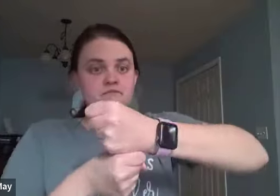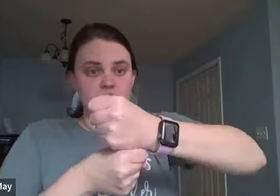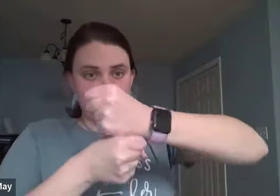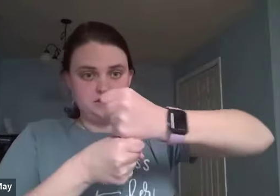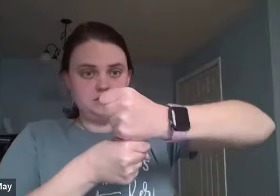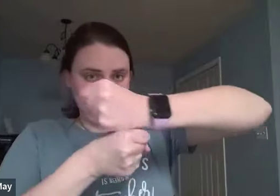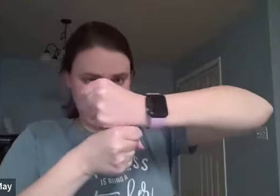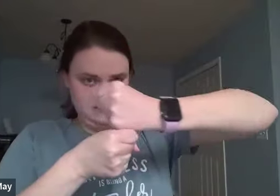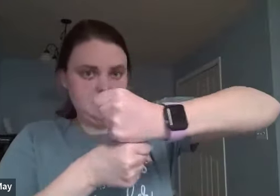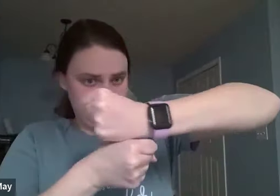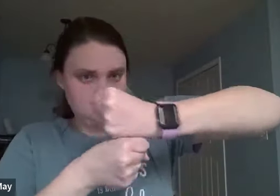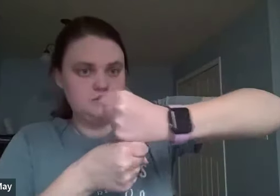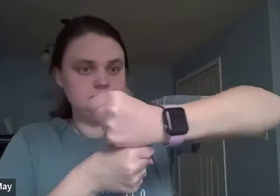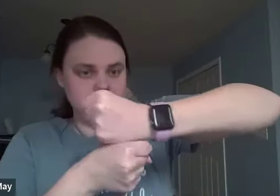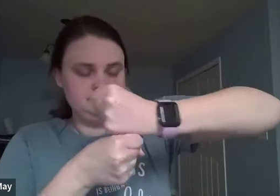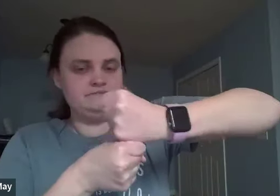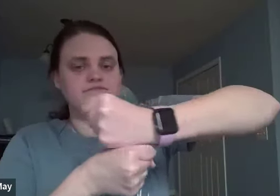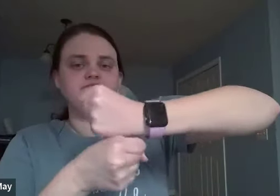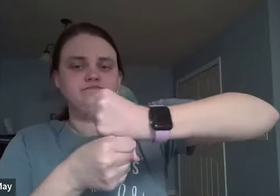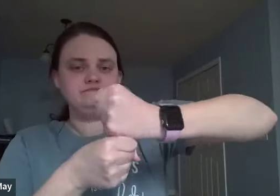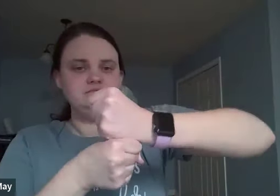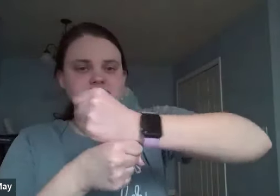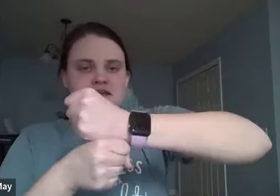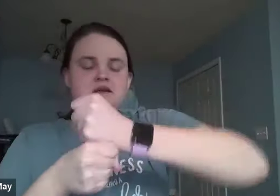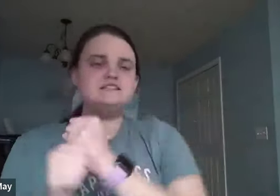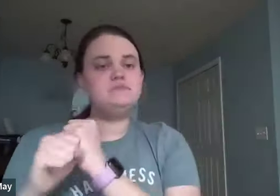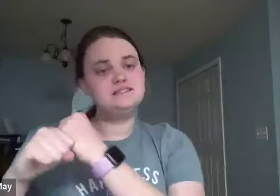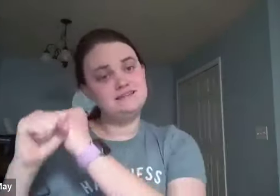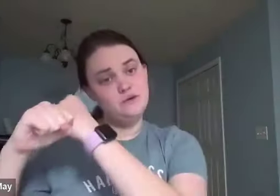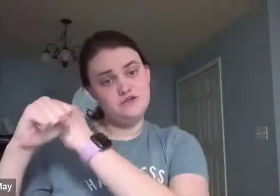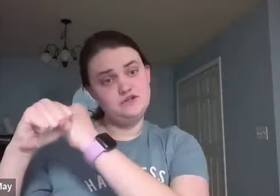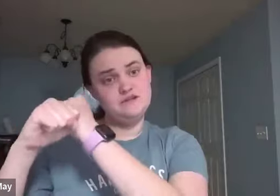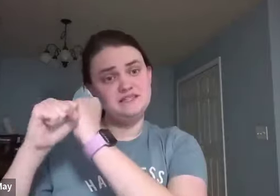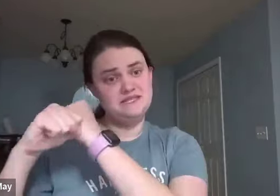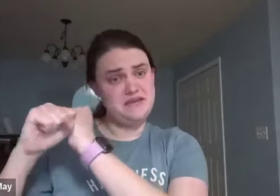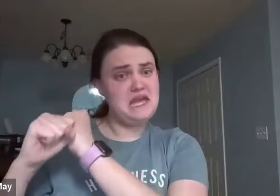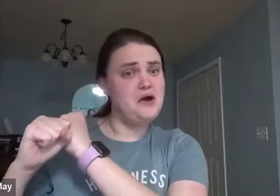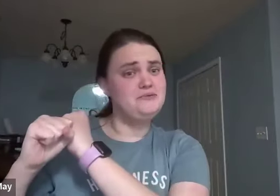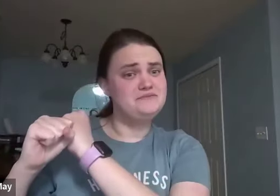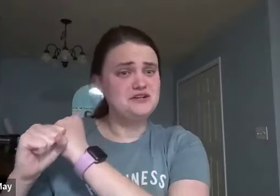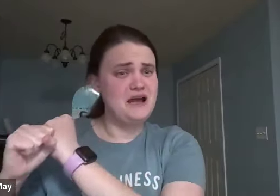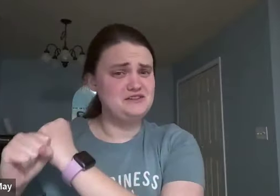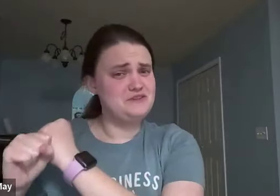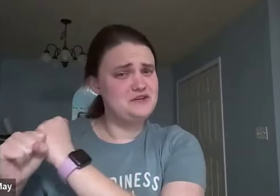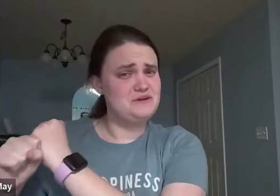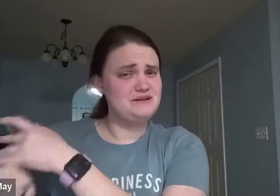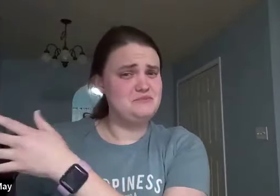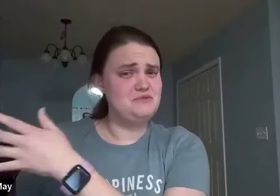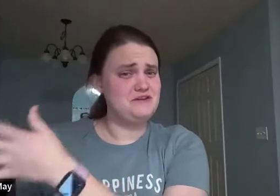You want to make sure it's this motion. Because side by side, like if you do this, that means make out. So I don't think you want to tell people that your